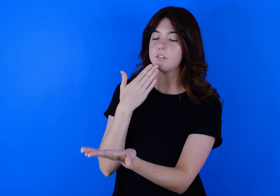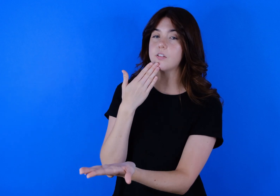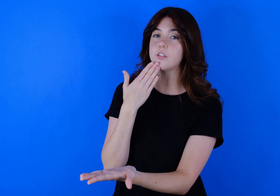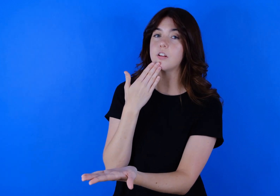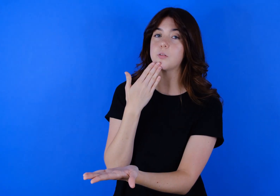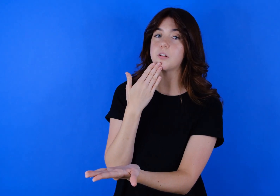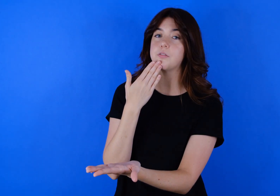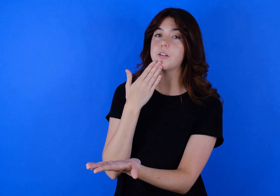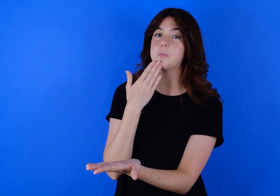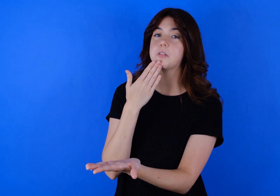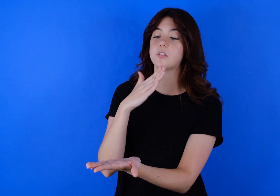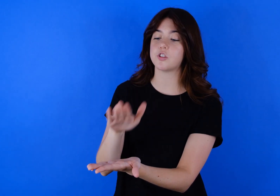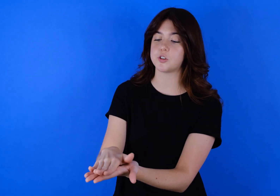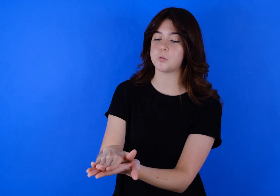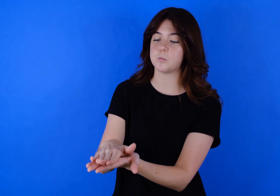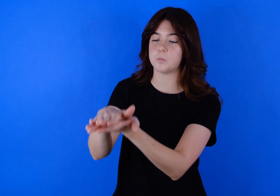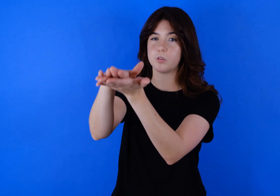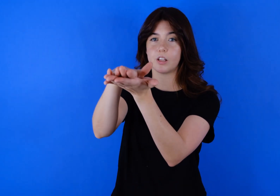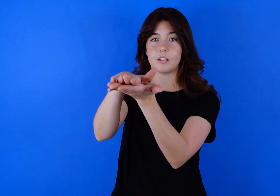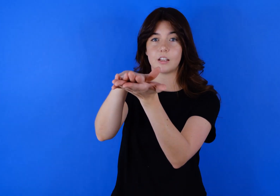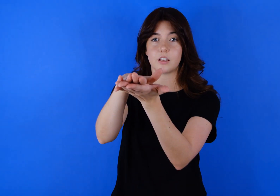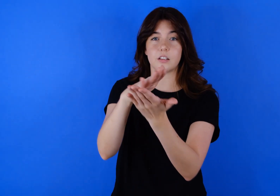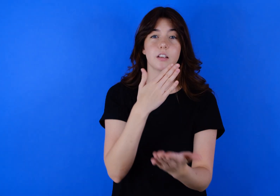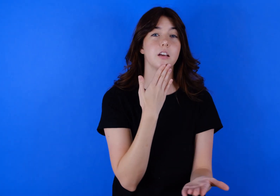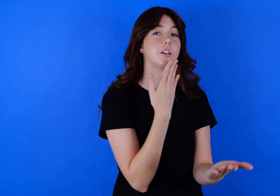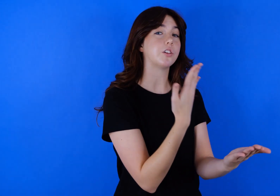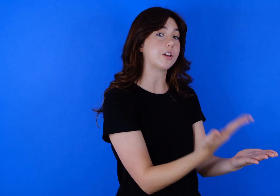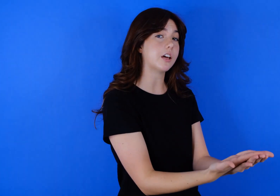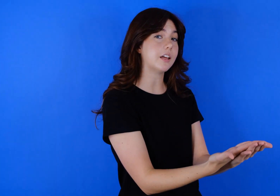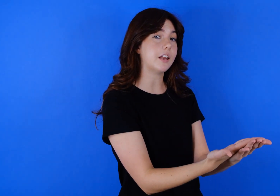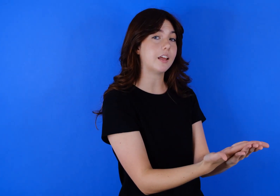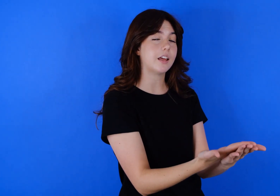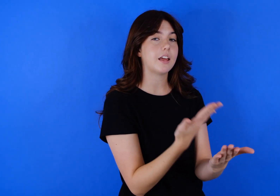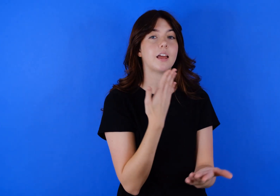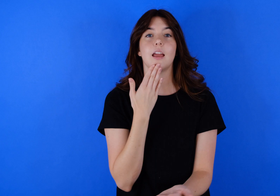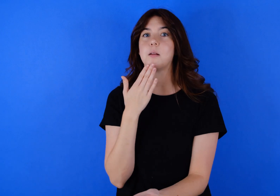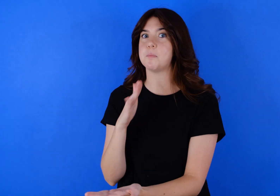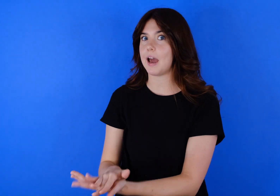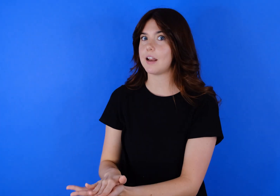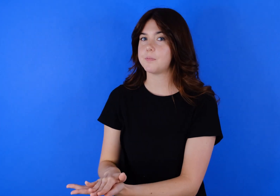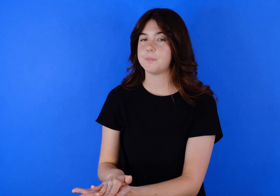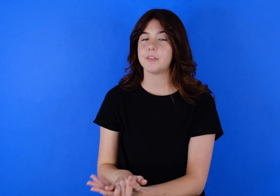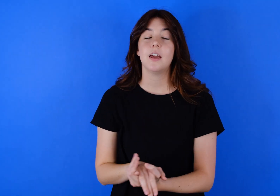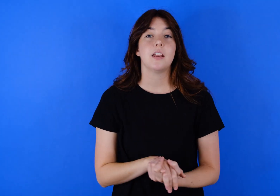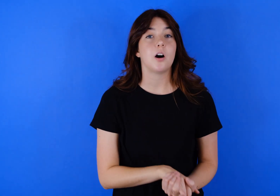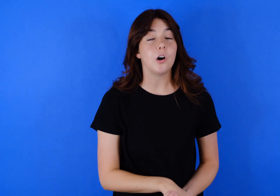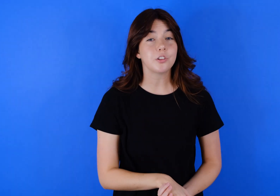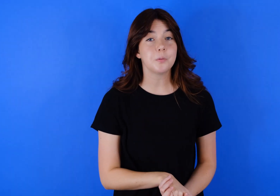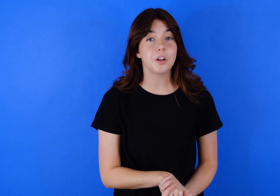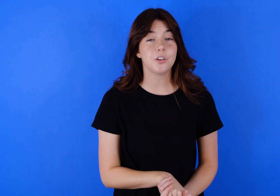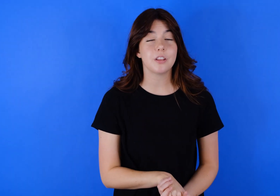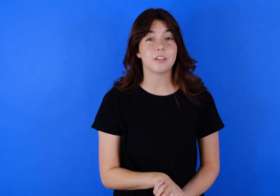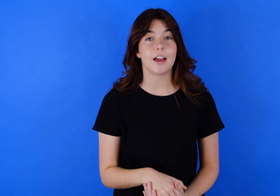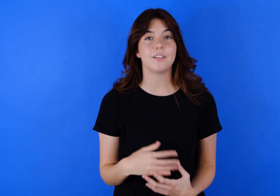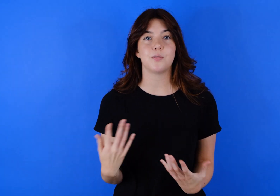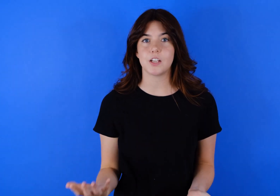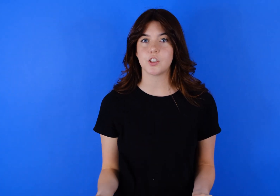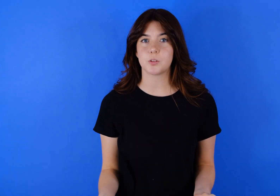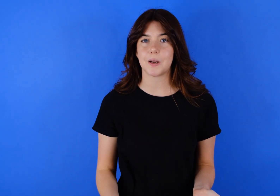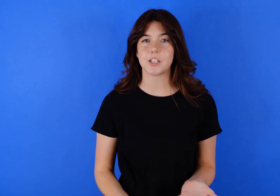So this one flips, so it's like this. So good and bad. Now also when you're doing these signs, facial